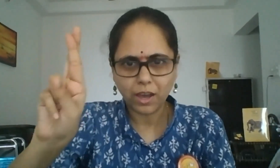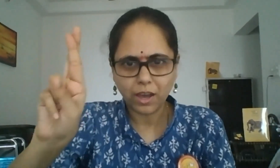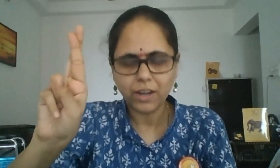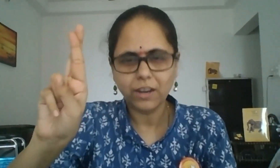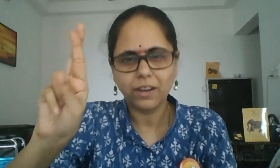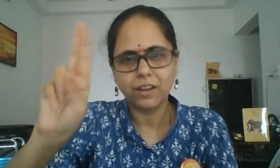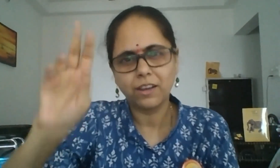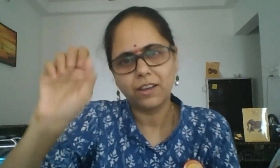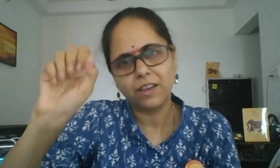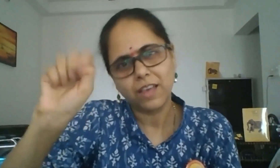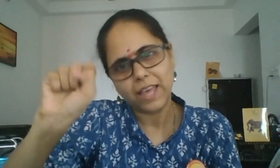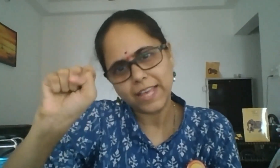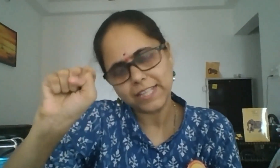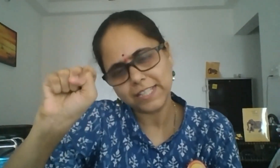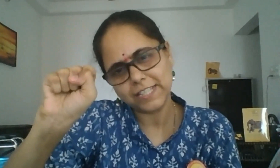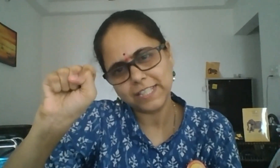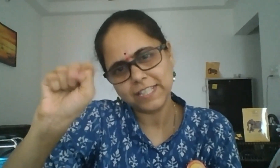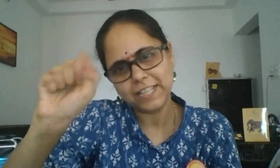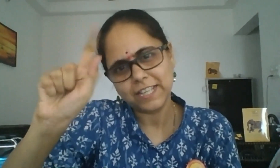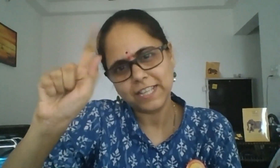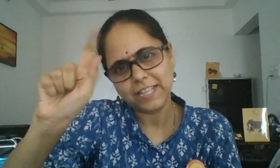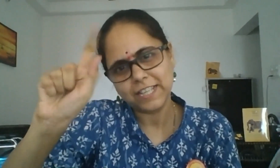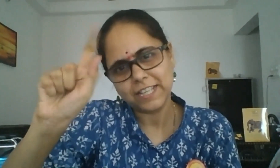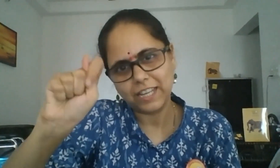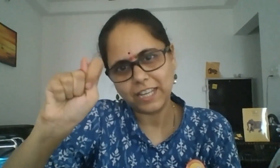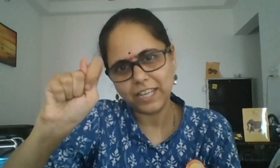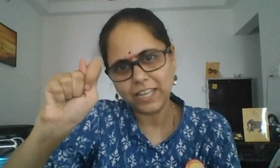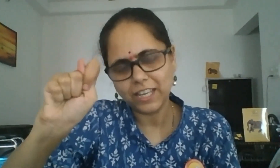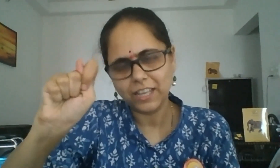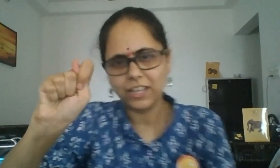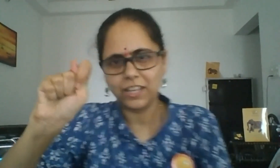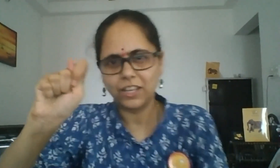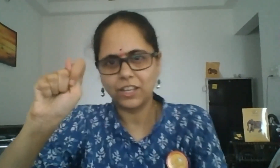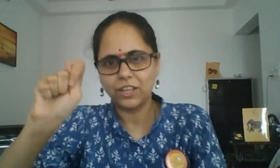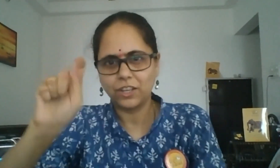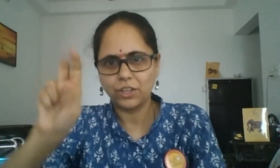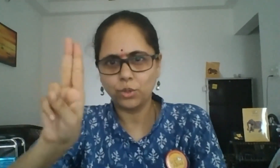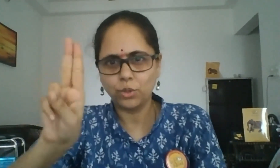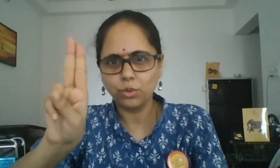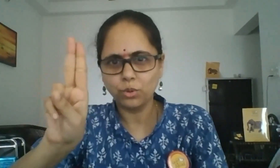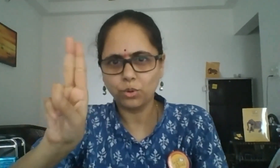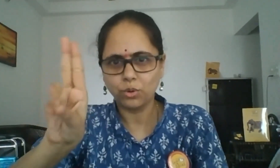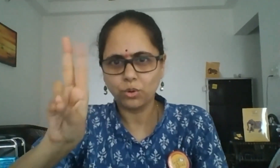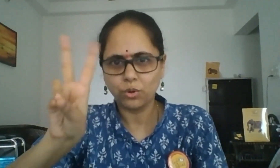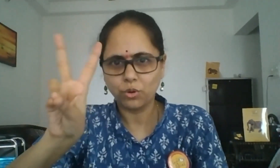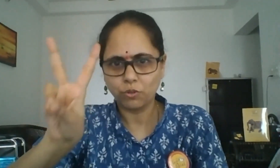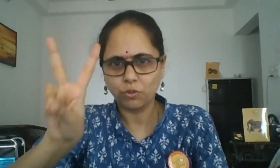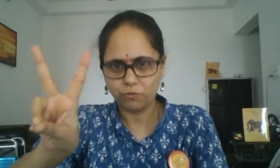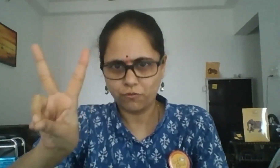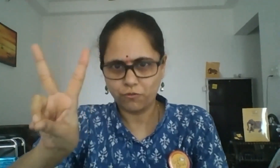R, S, T, U,